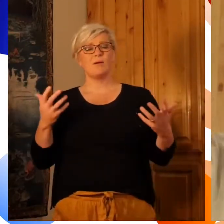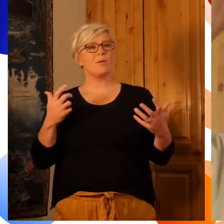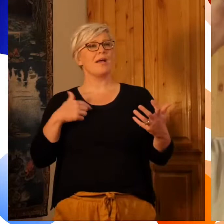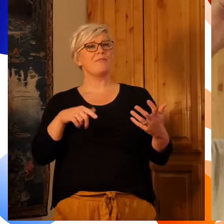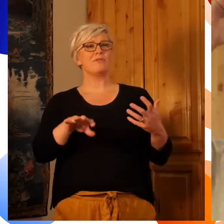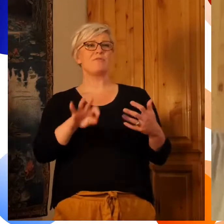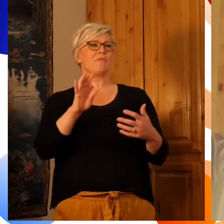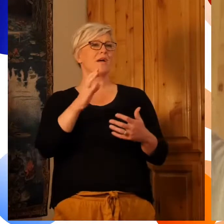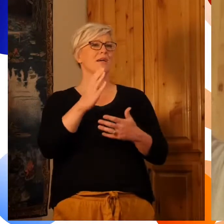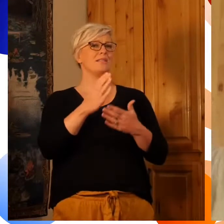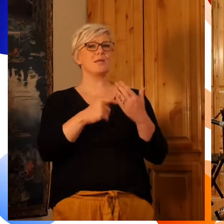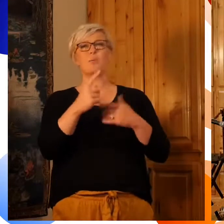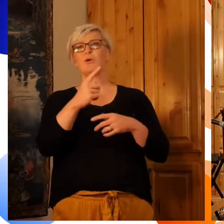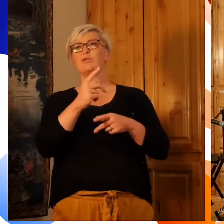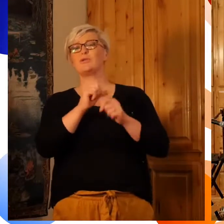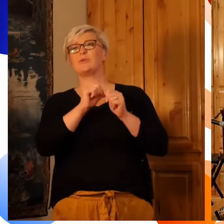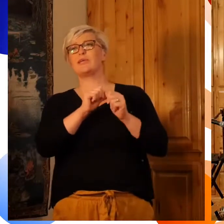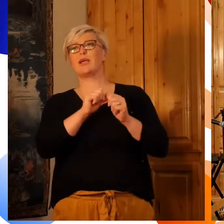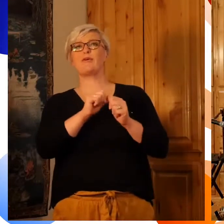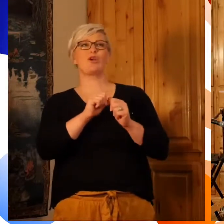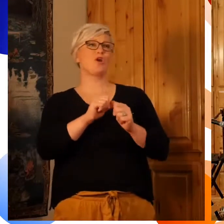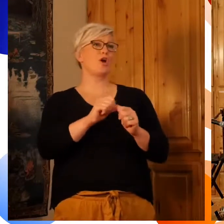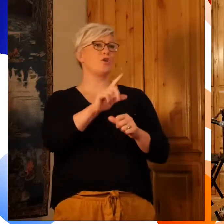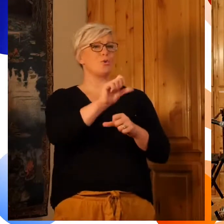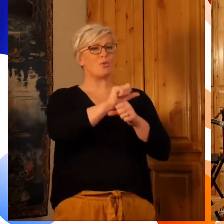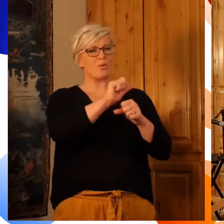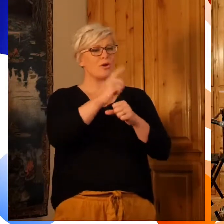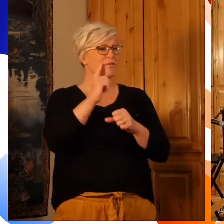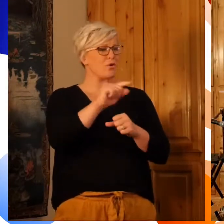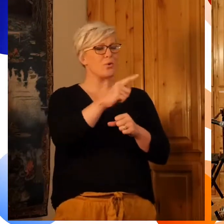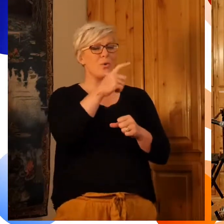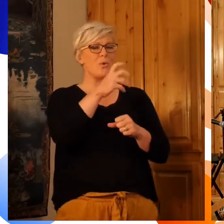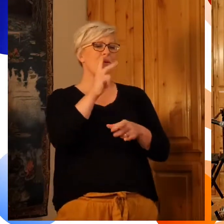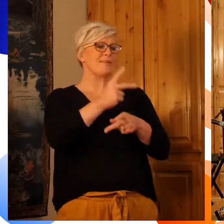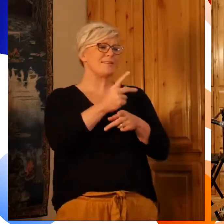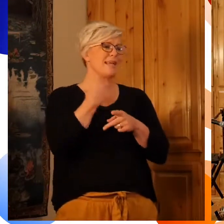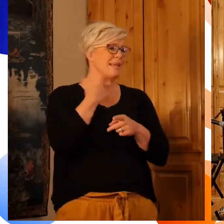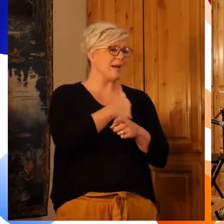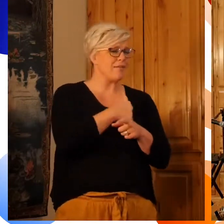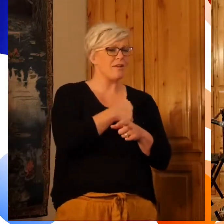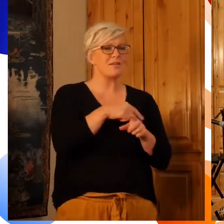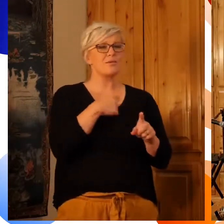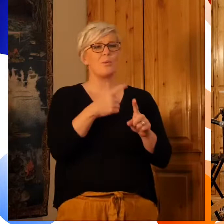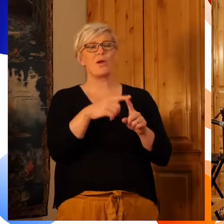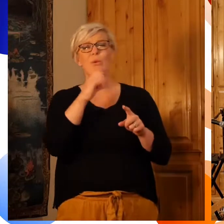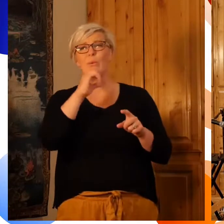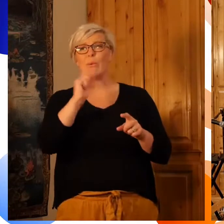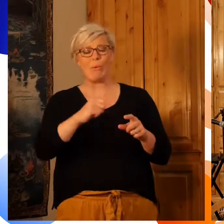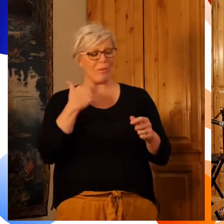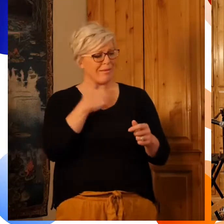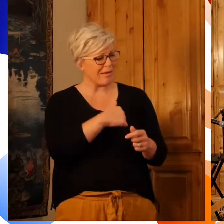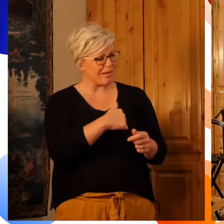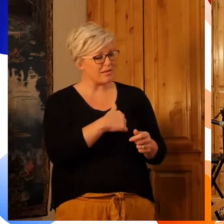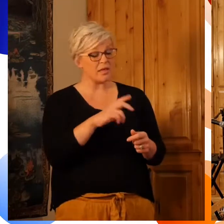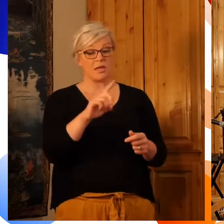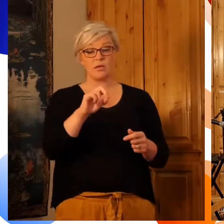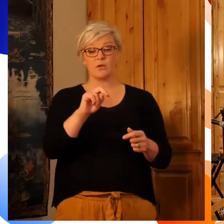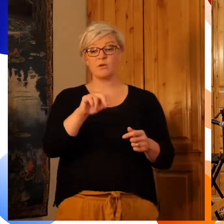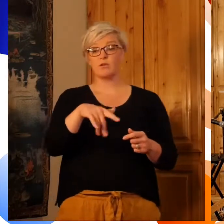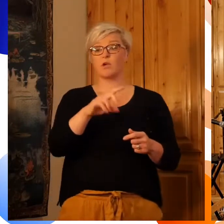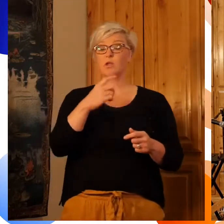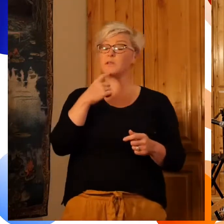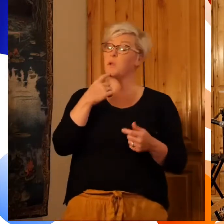What are we going to do, and who's going to take care of us in our old age? And Donald said, well, actually, we've had a